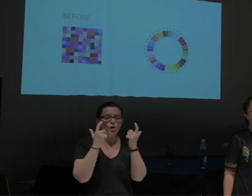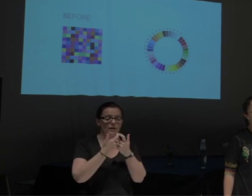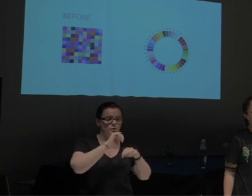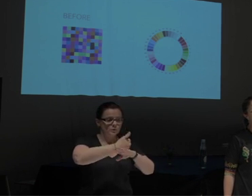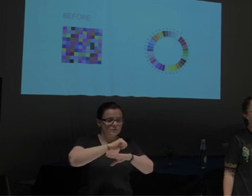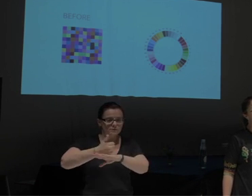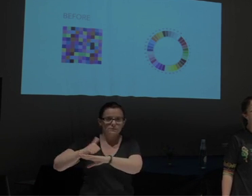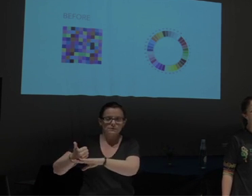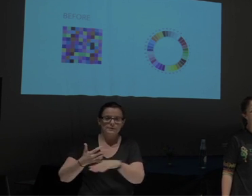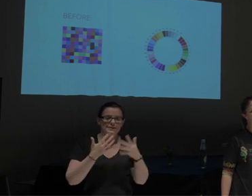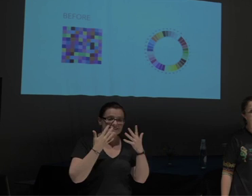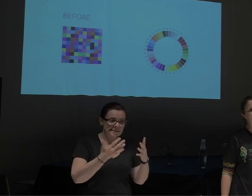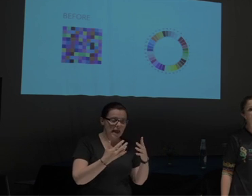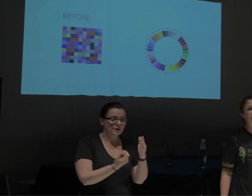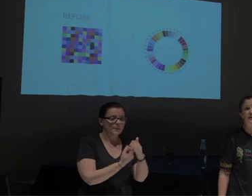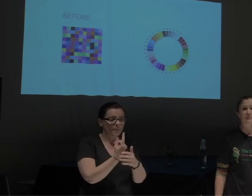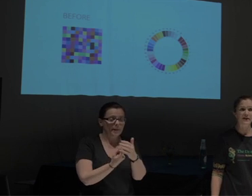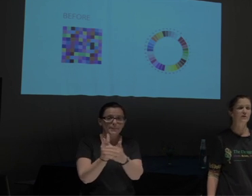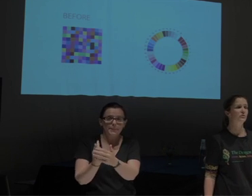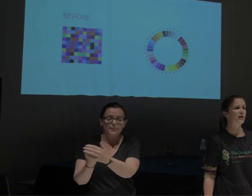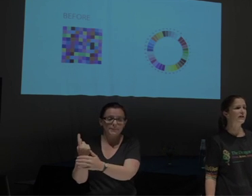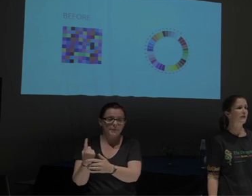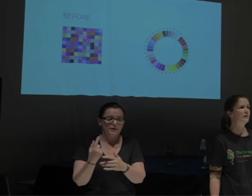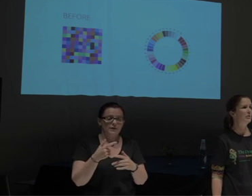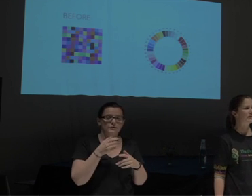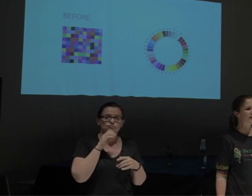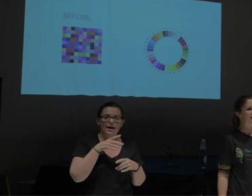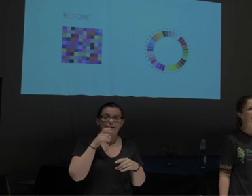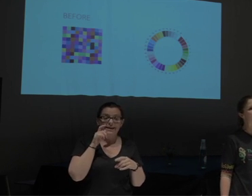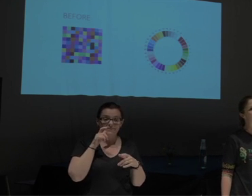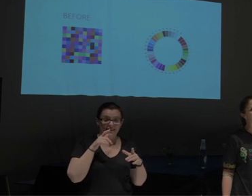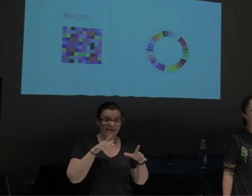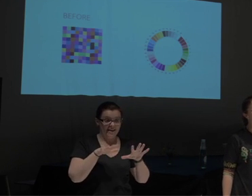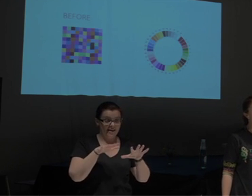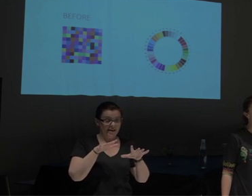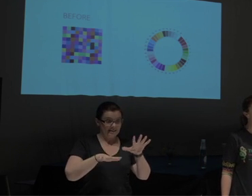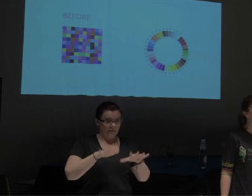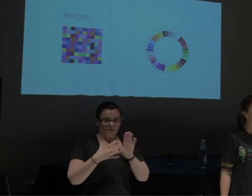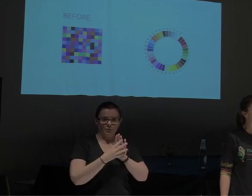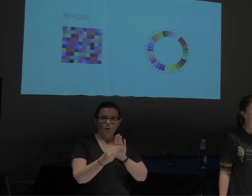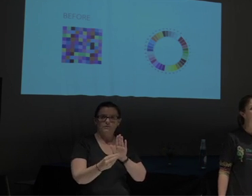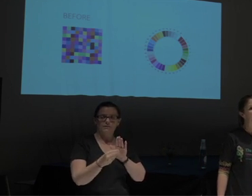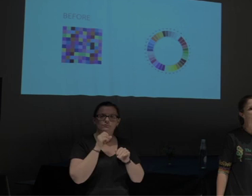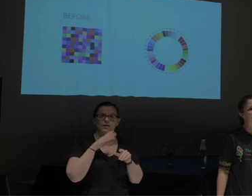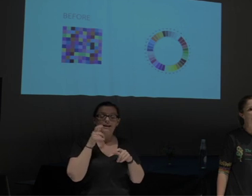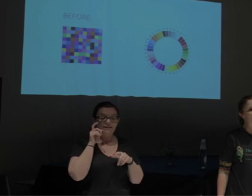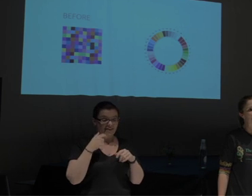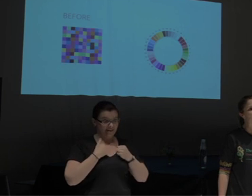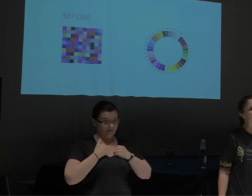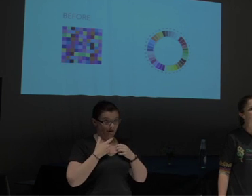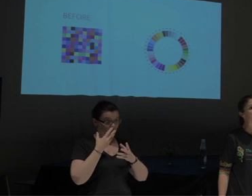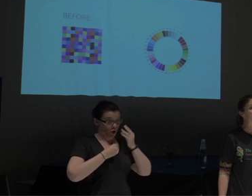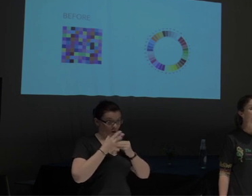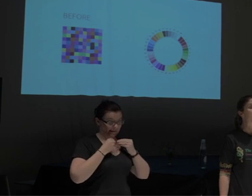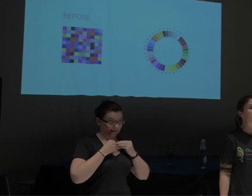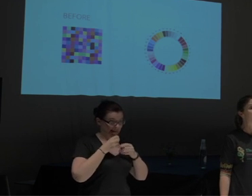10 pop-up creative cafes based on the Dragon Cafe model, to see if the Dragon Cafe's learning and